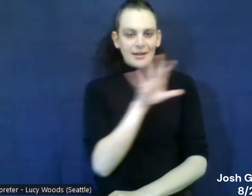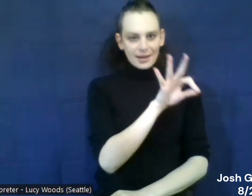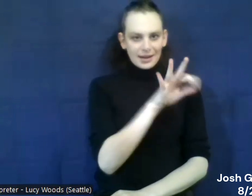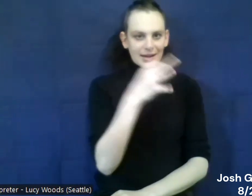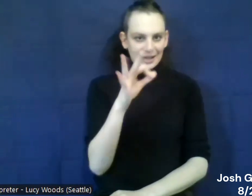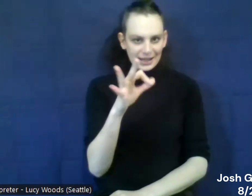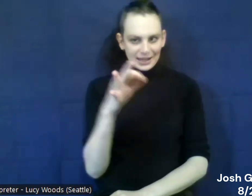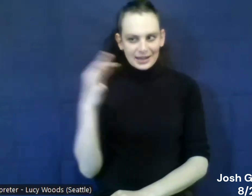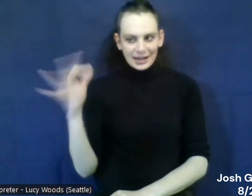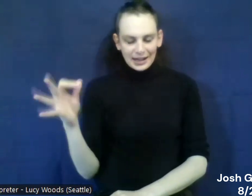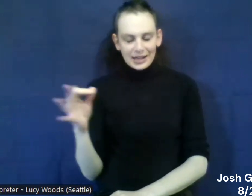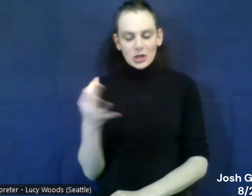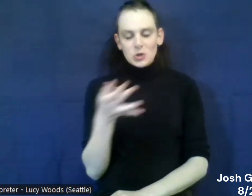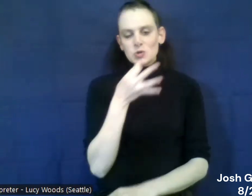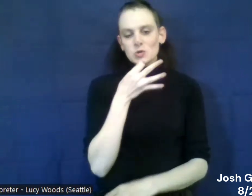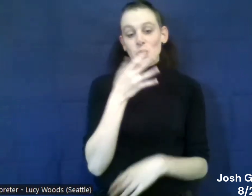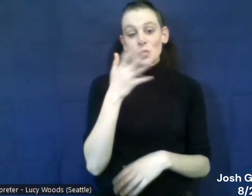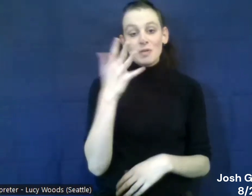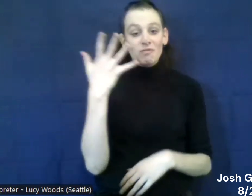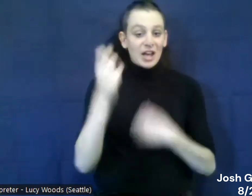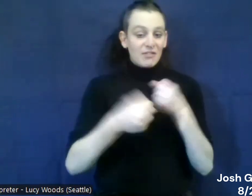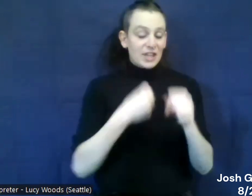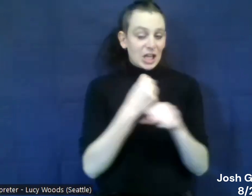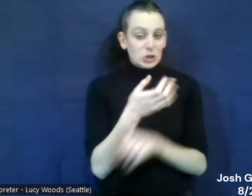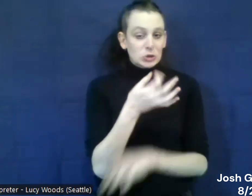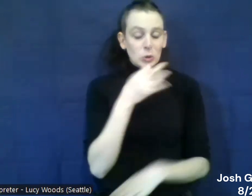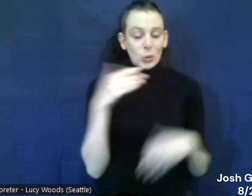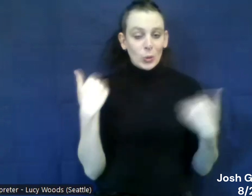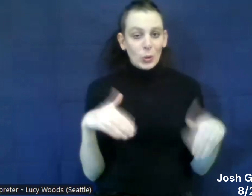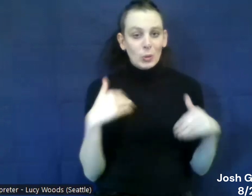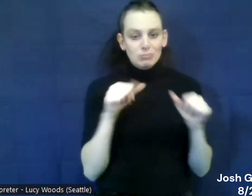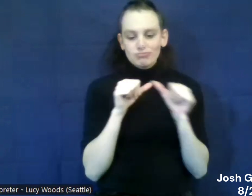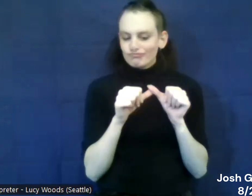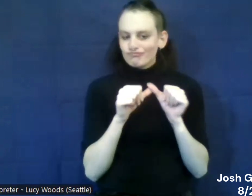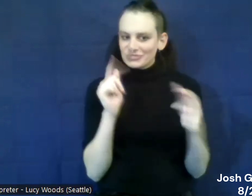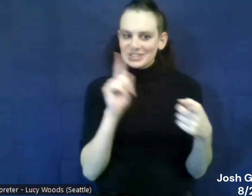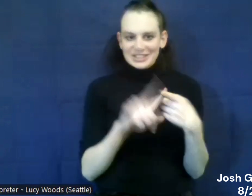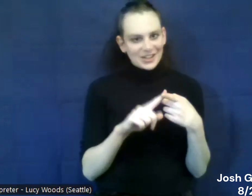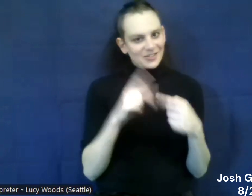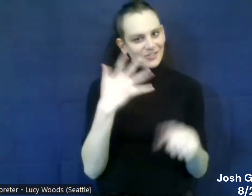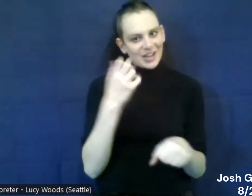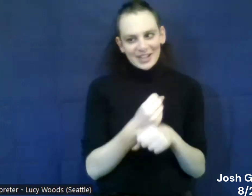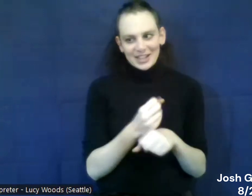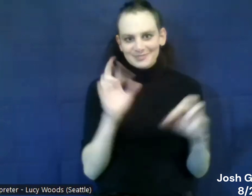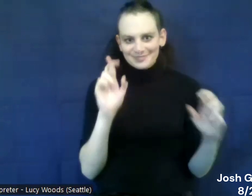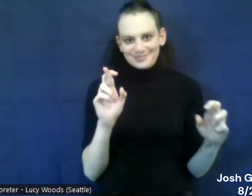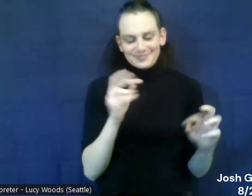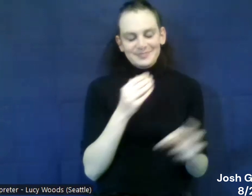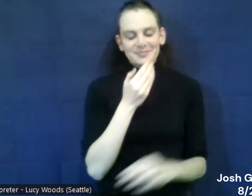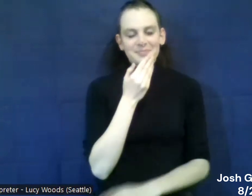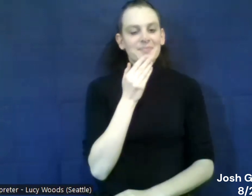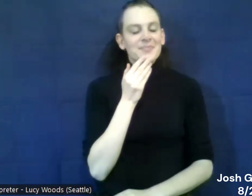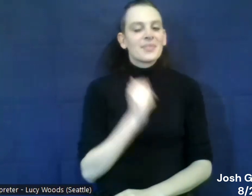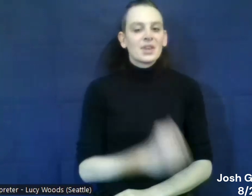out from 5 years, very close. Gonna keep it going till then. We're hoping. um,